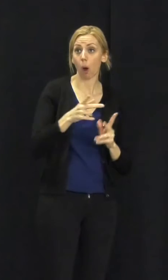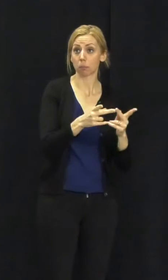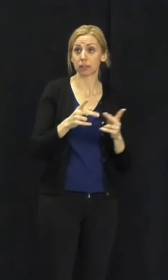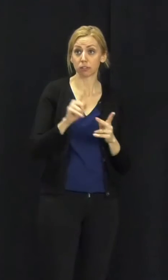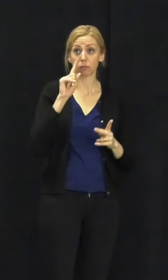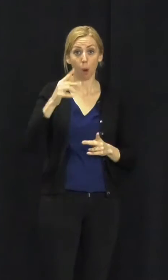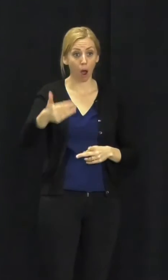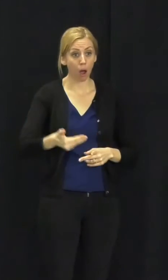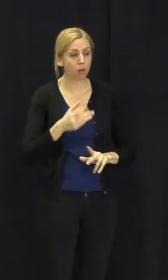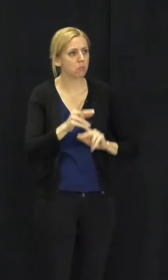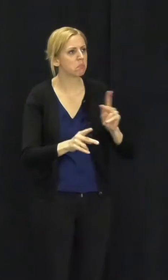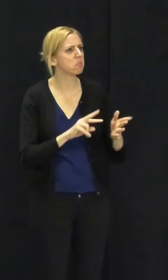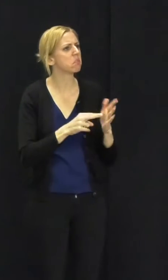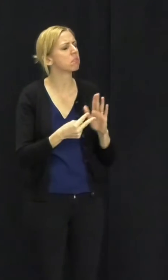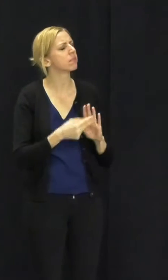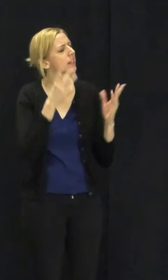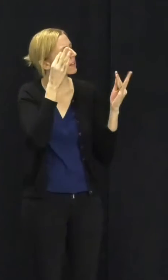let's see.